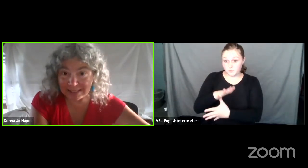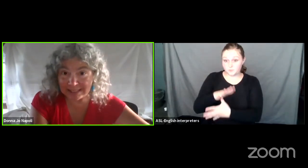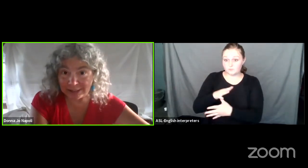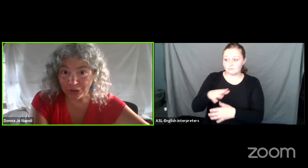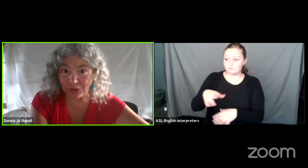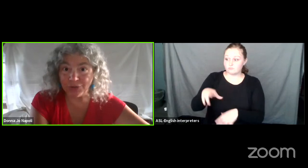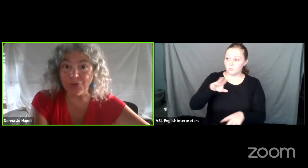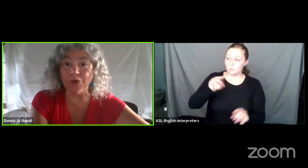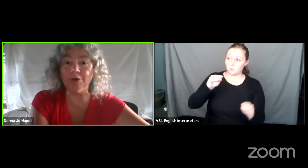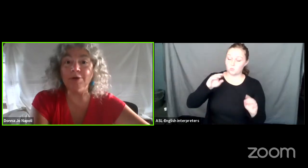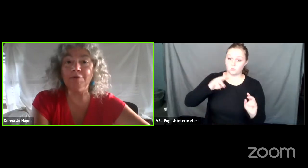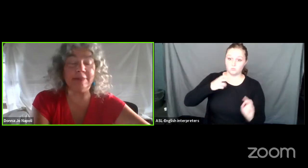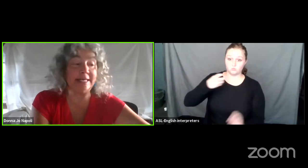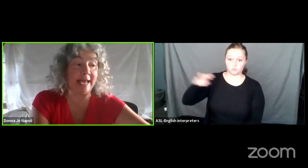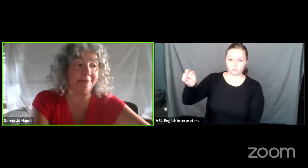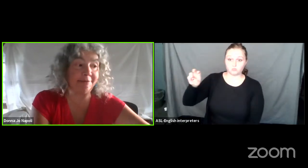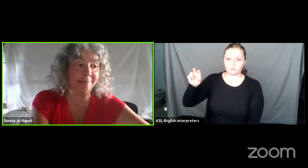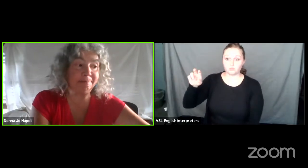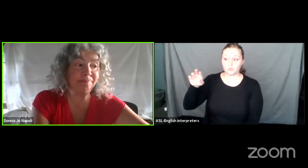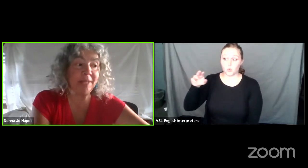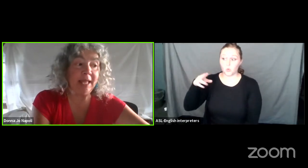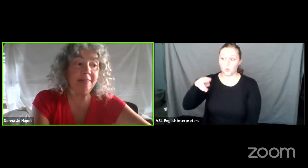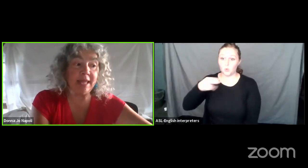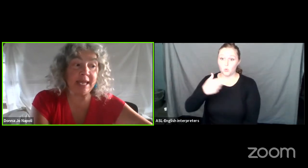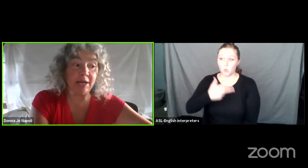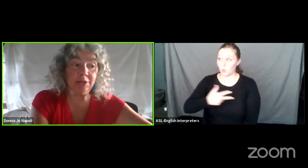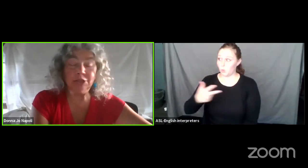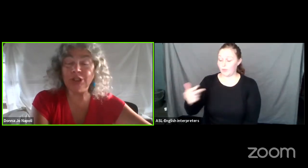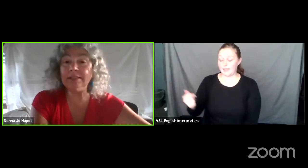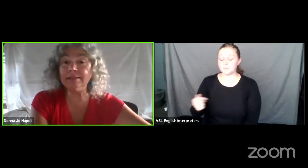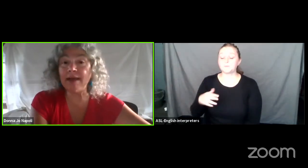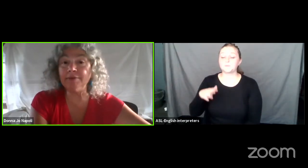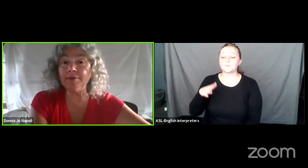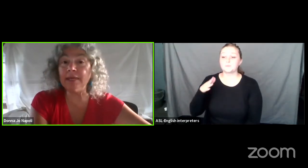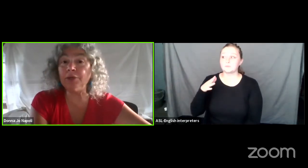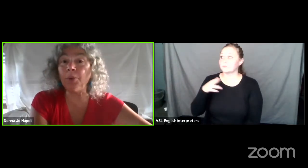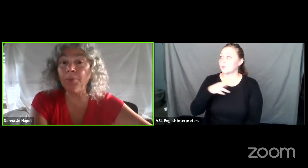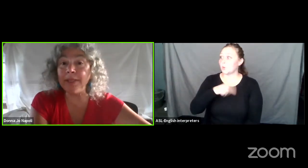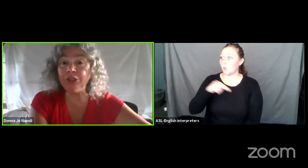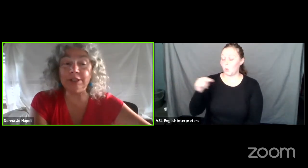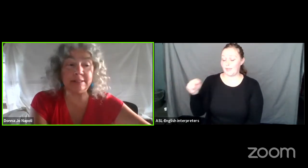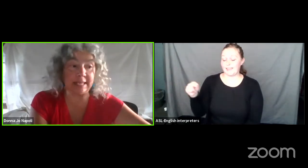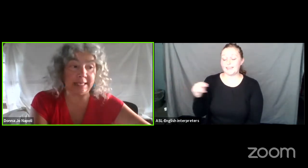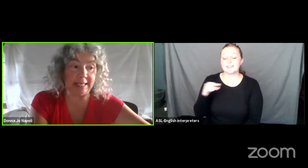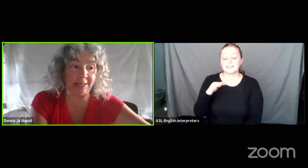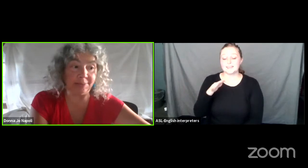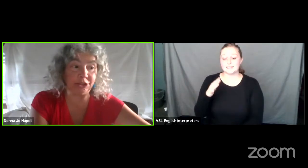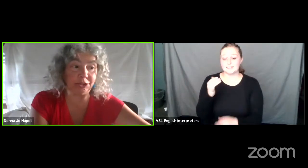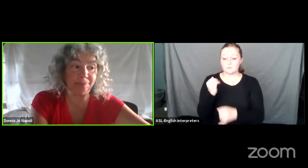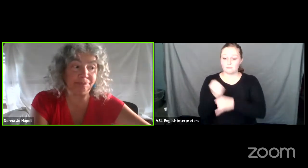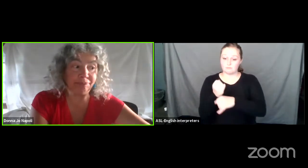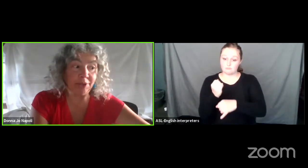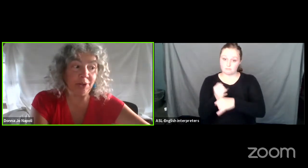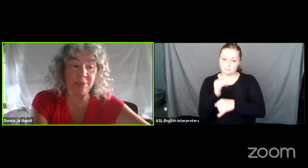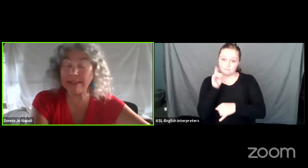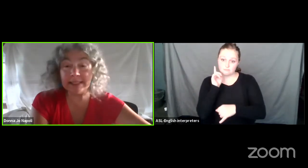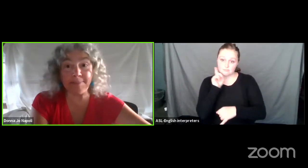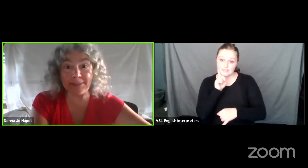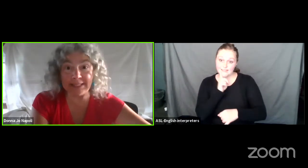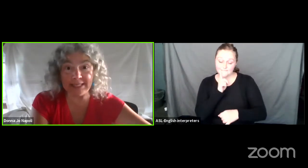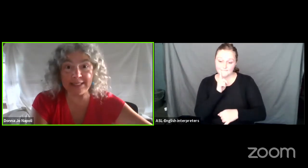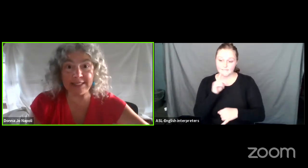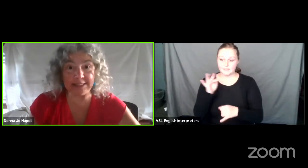a residential school for the deaf. There, she discovered that Norwegian Sign Language